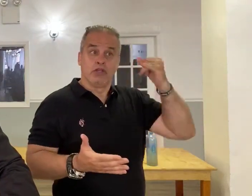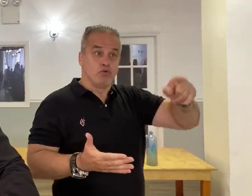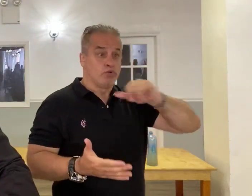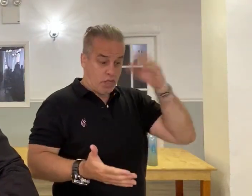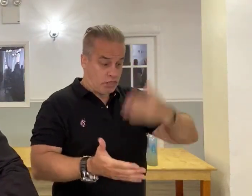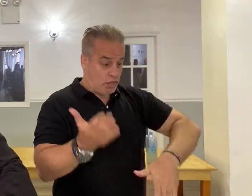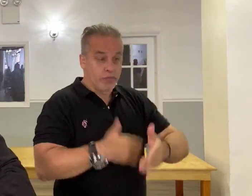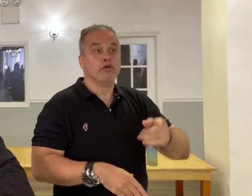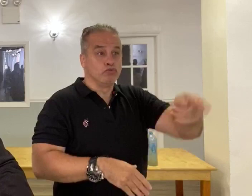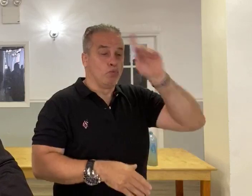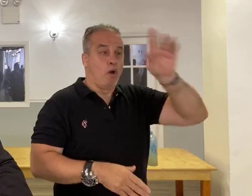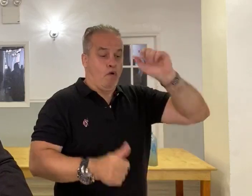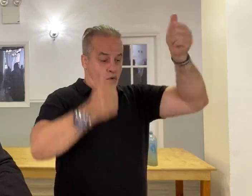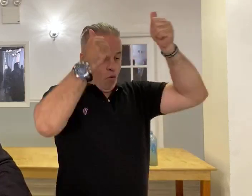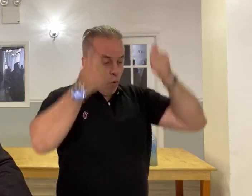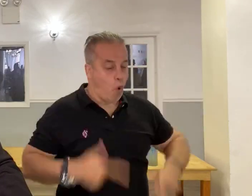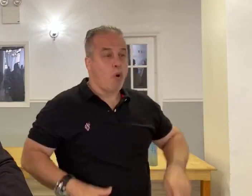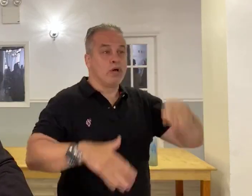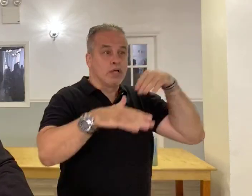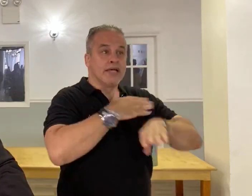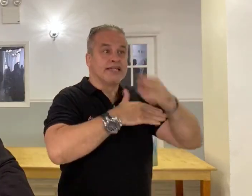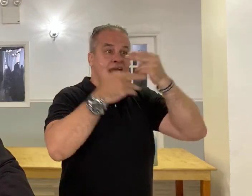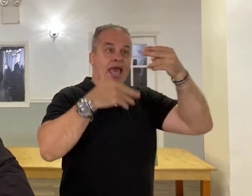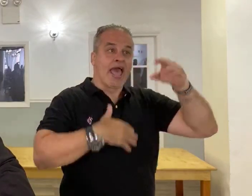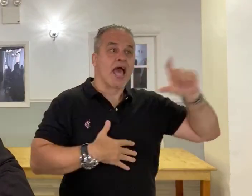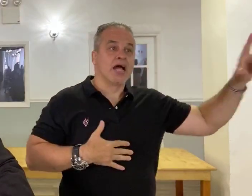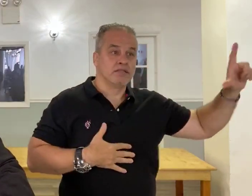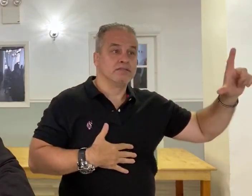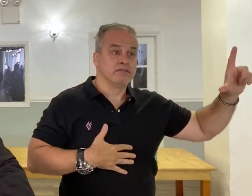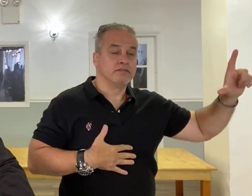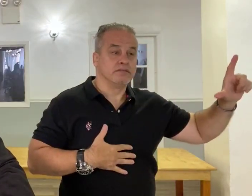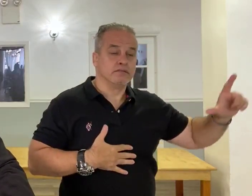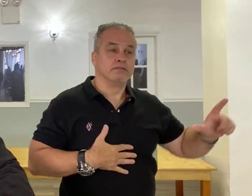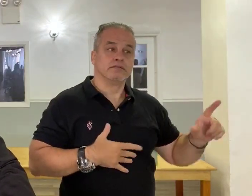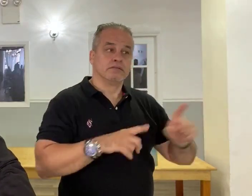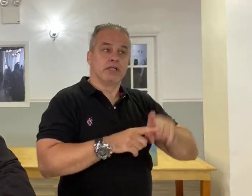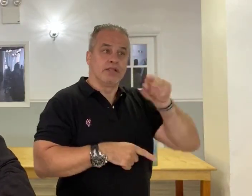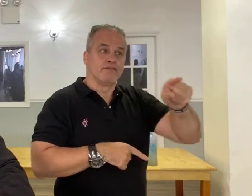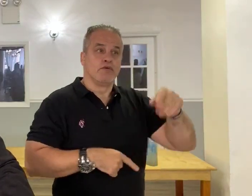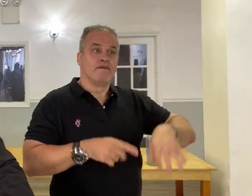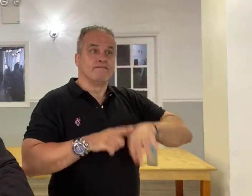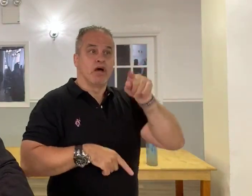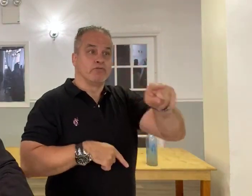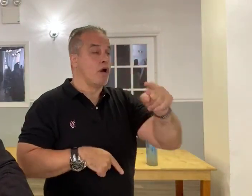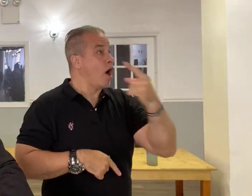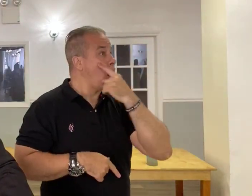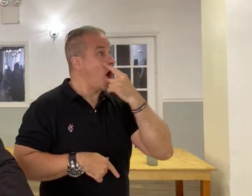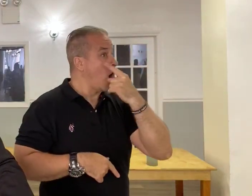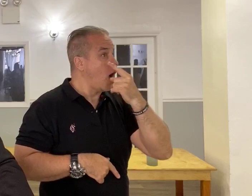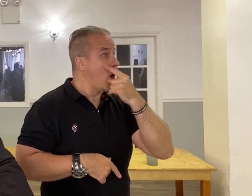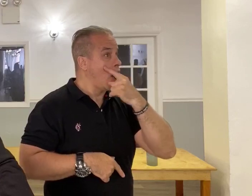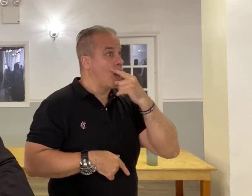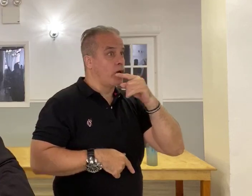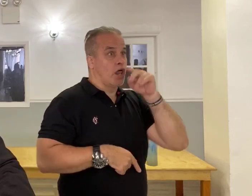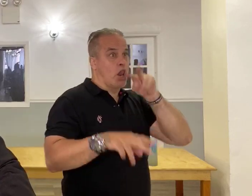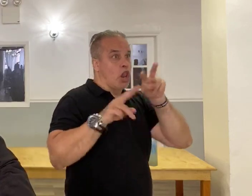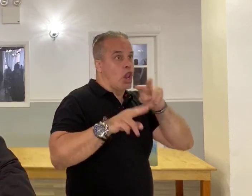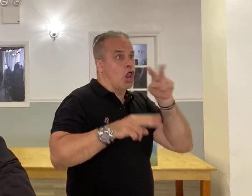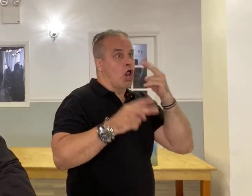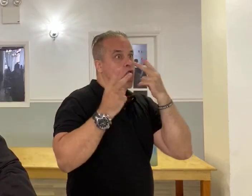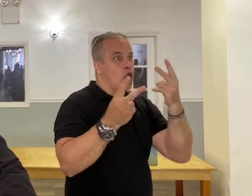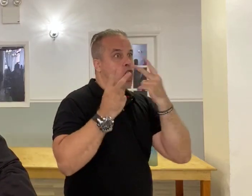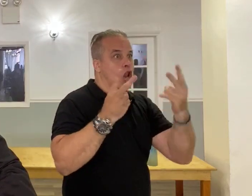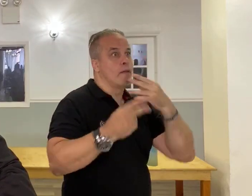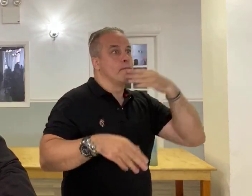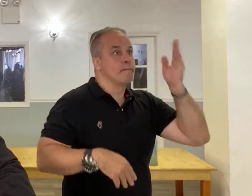and cast it from thee. It is better for thee to enter into life with one eye, rather than